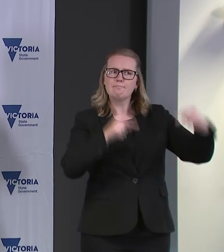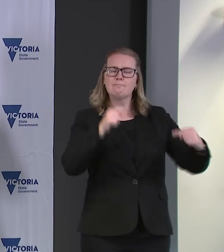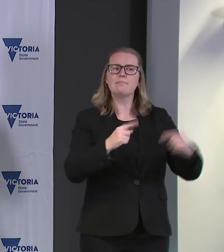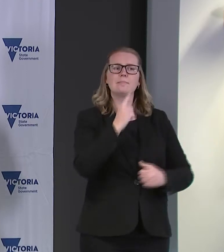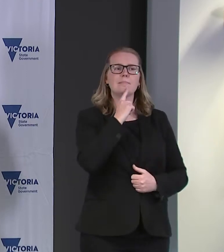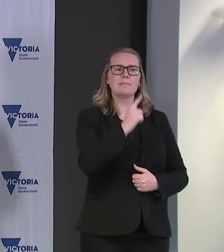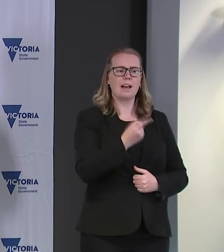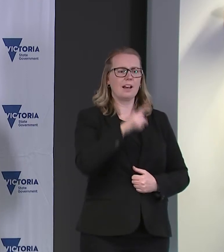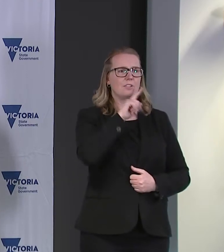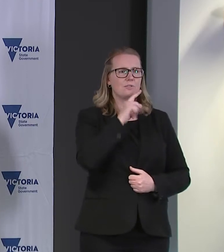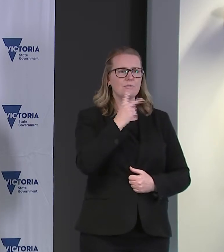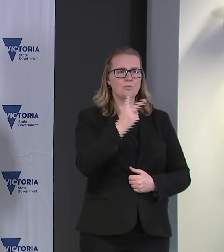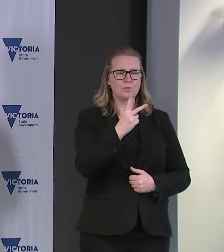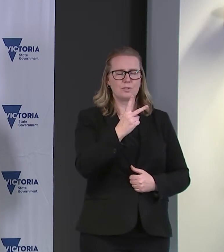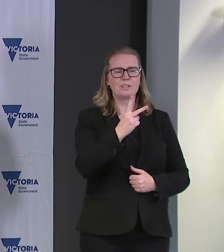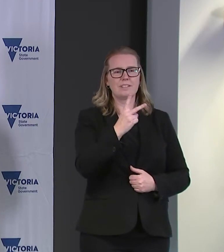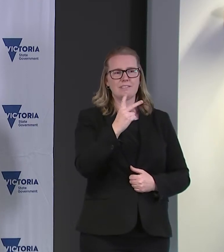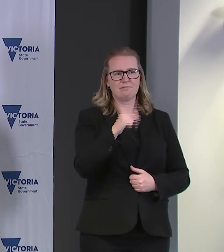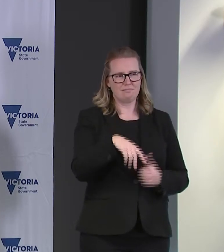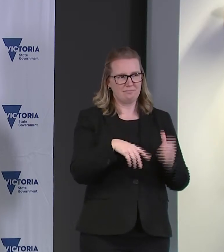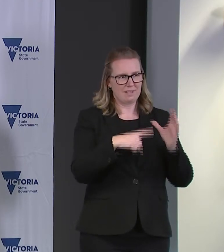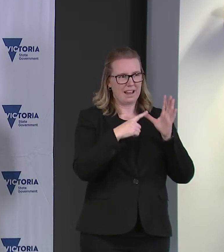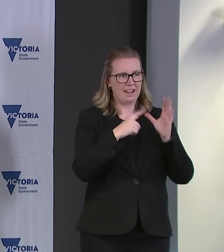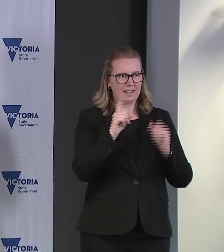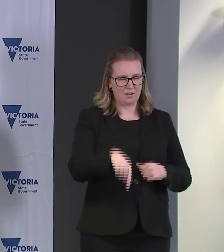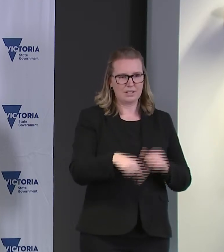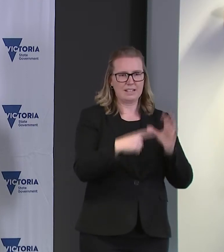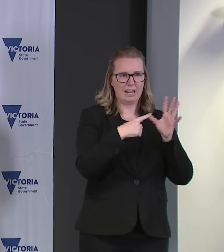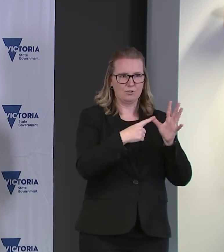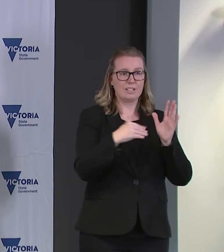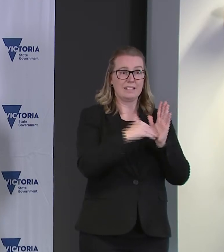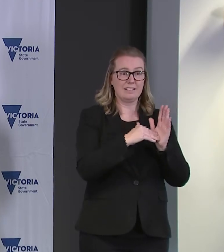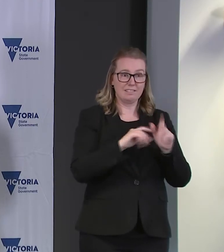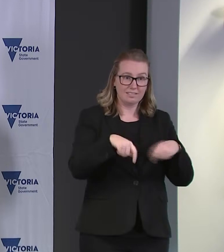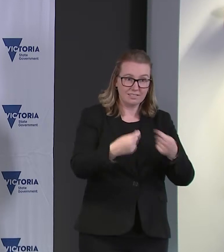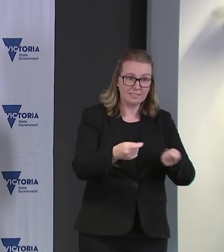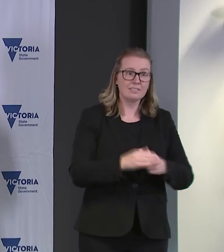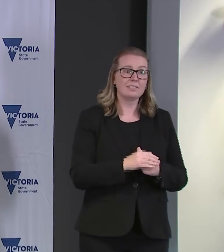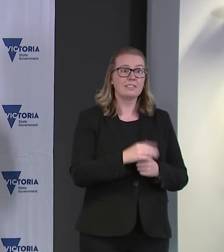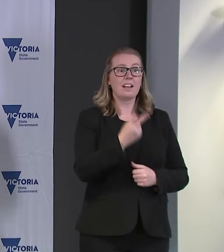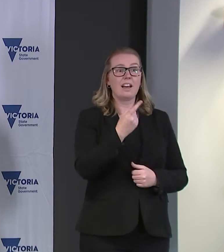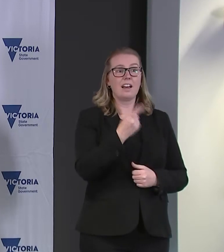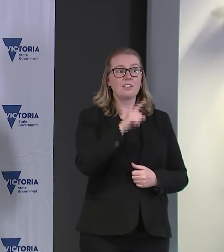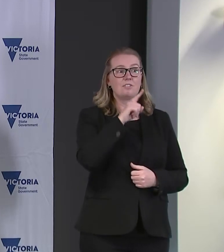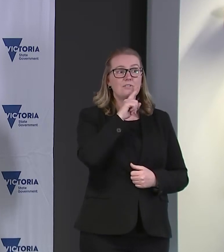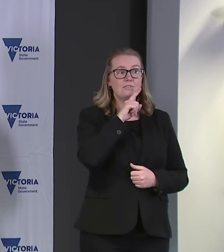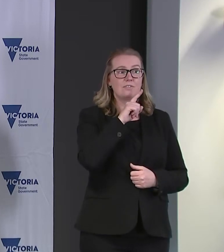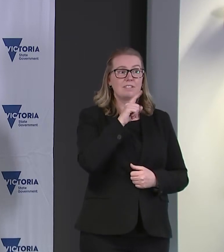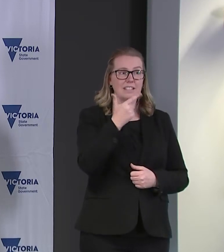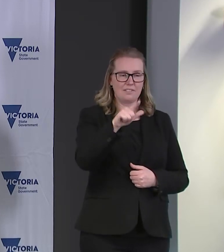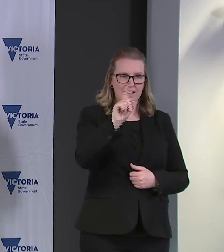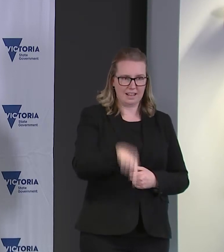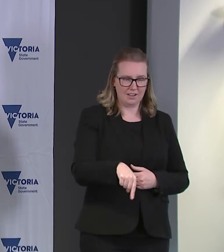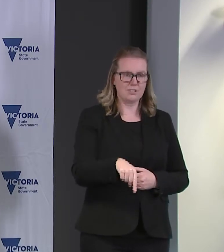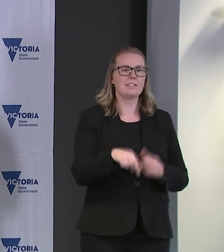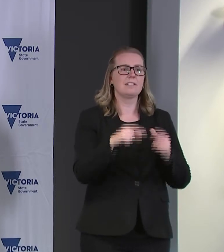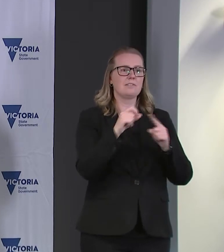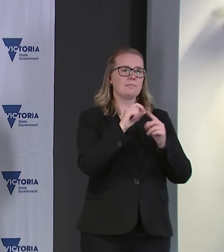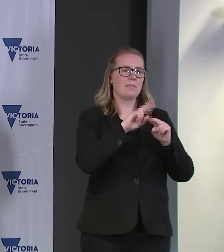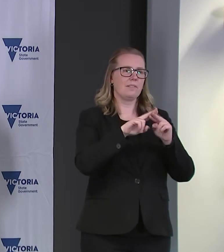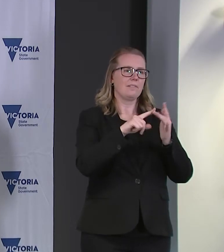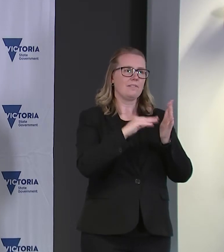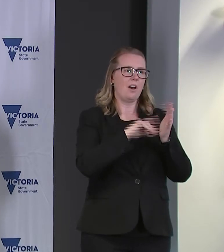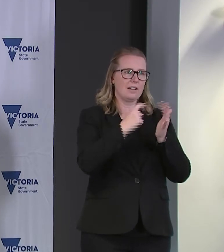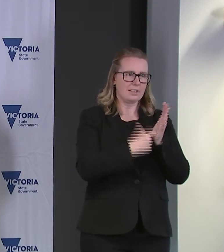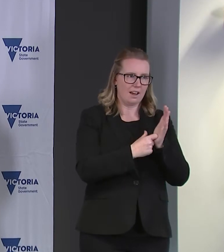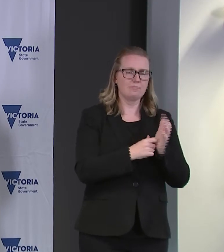there was 102,000 AstraZeneca delivered yesterday, 171,000 Pfizer, and that there are stockpiles in Victoria of